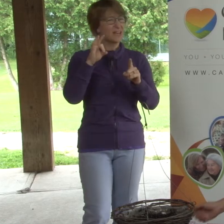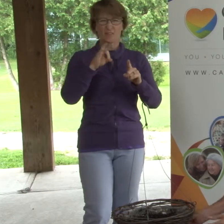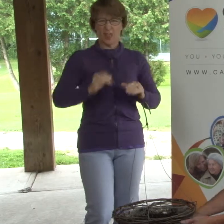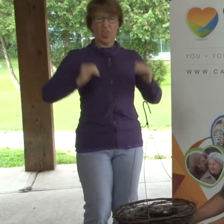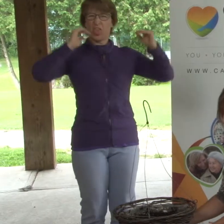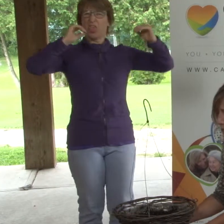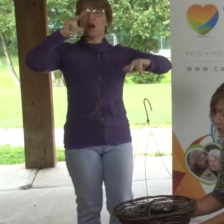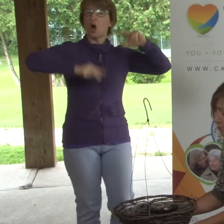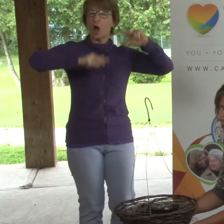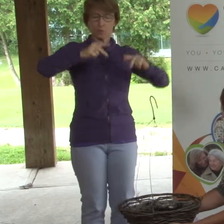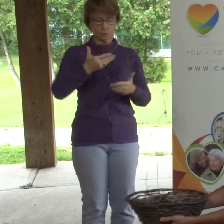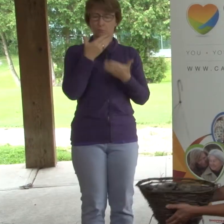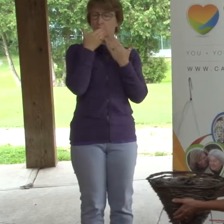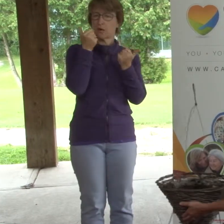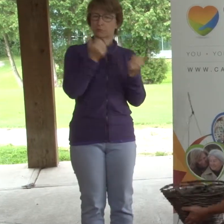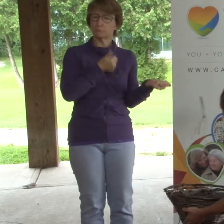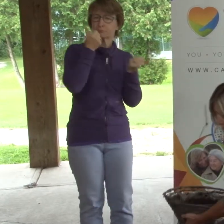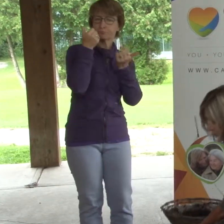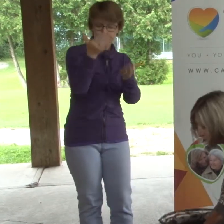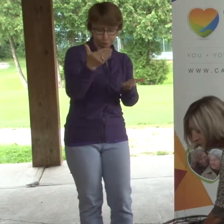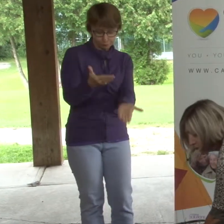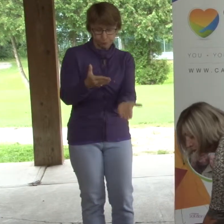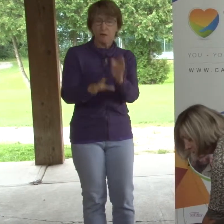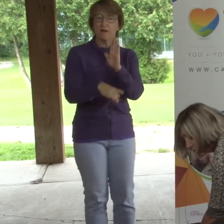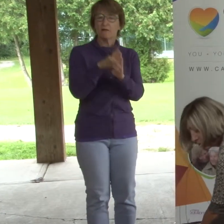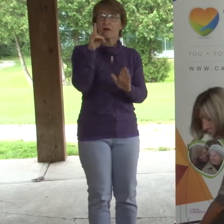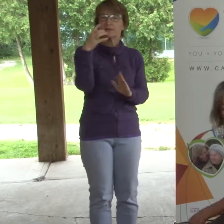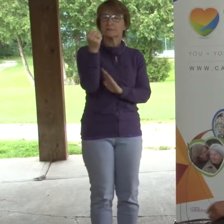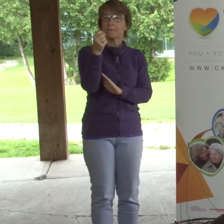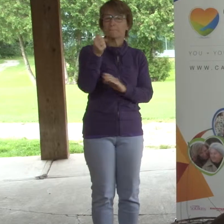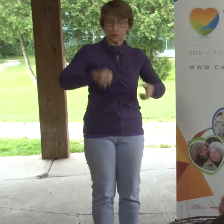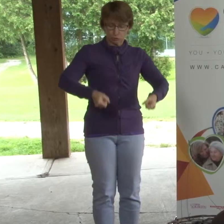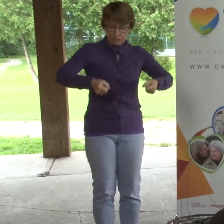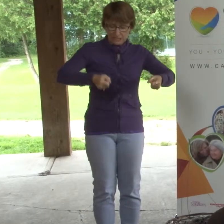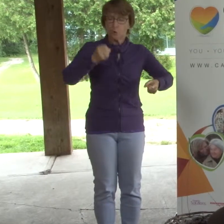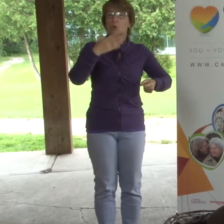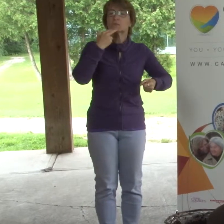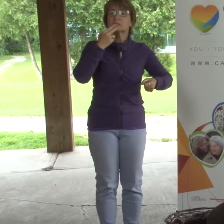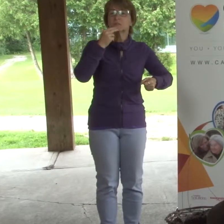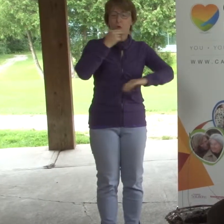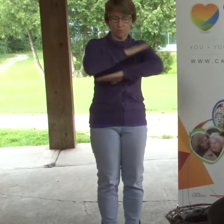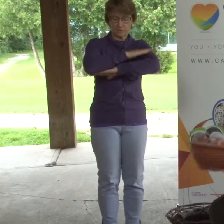not, it would be my suggestion to find a milk cart or a smaller table